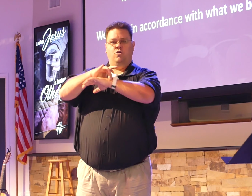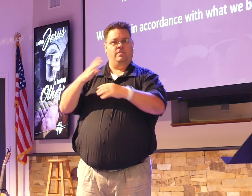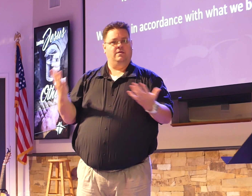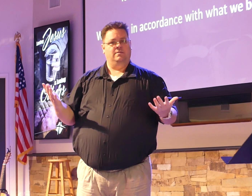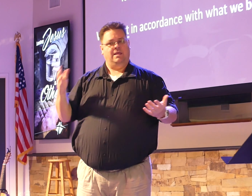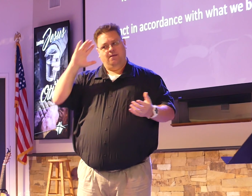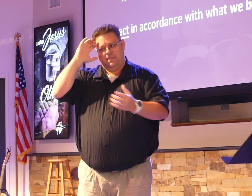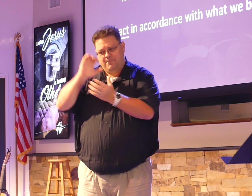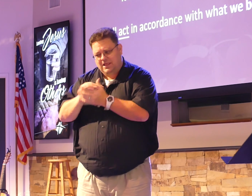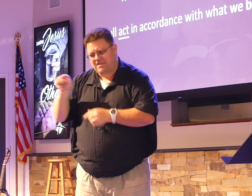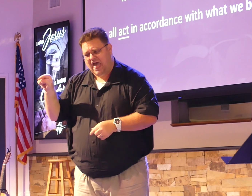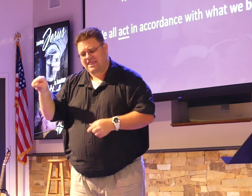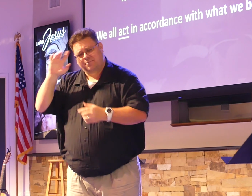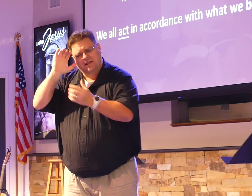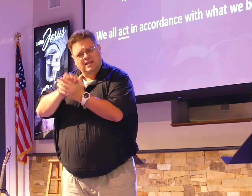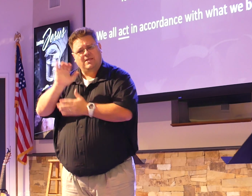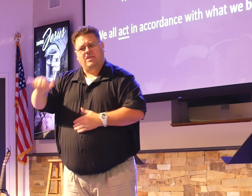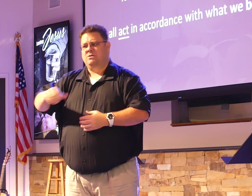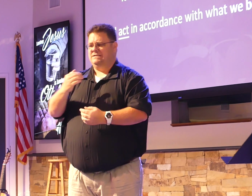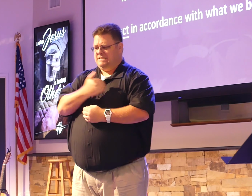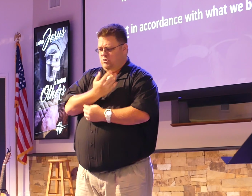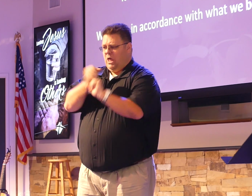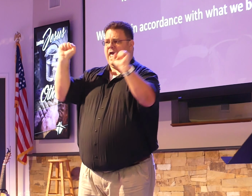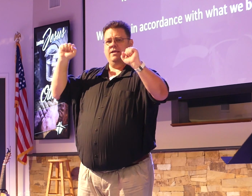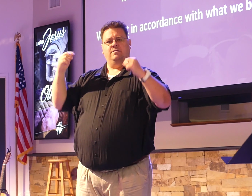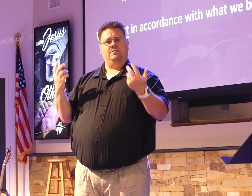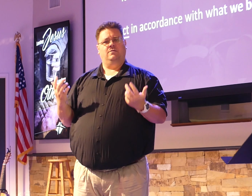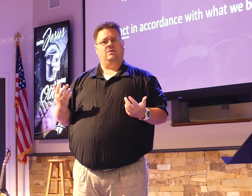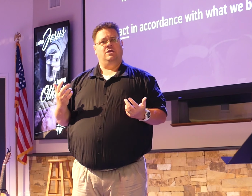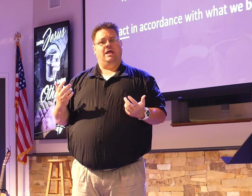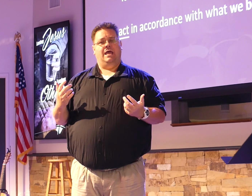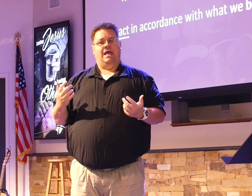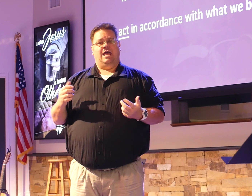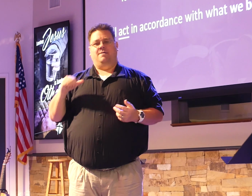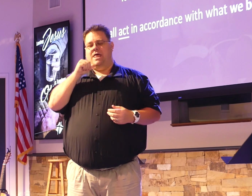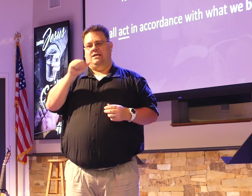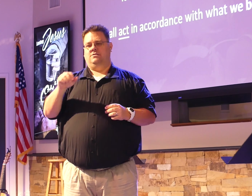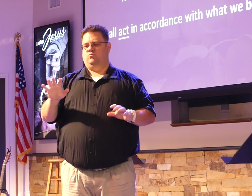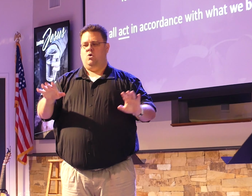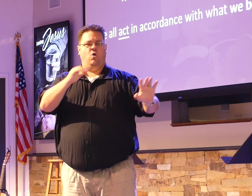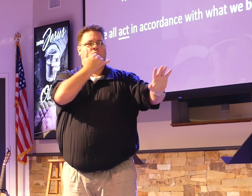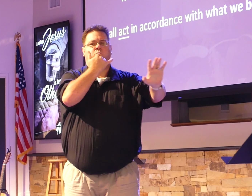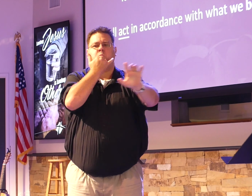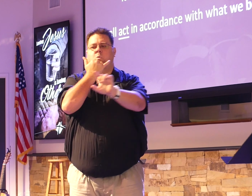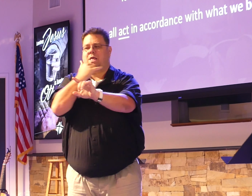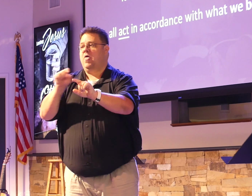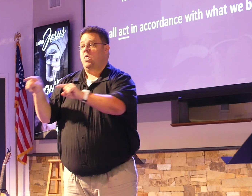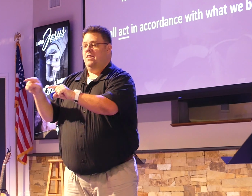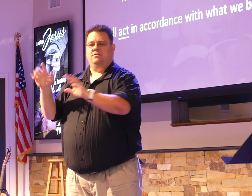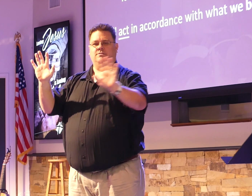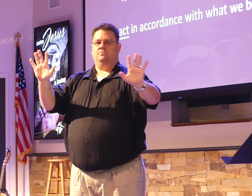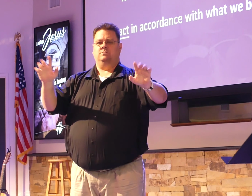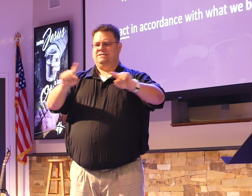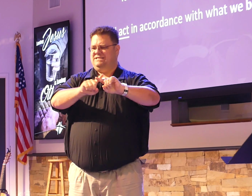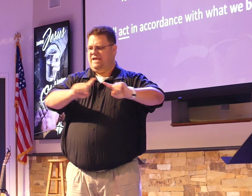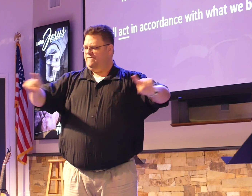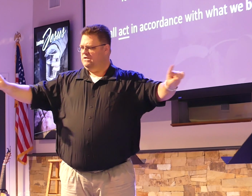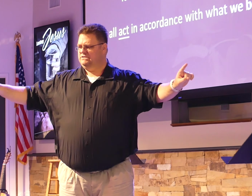And so they're all about saving souls. Now, again, I'm not condemning anything. I'm just pointing out, why the difference? Why the